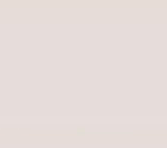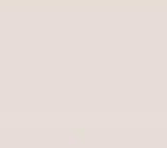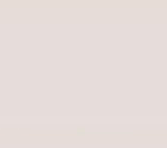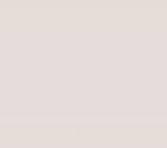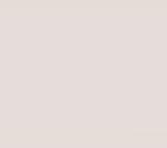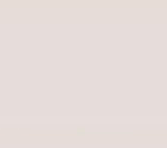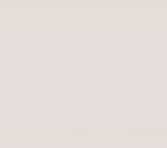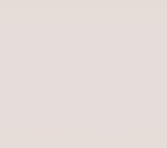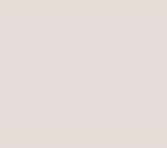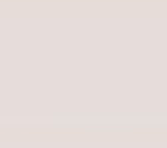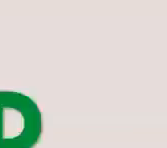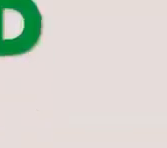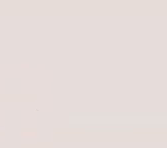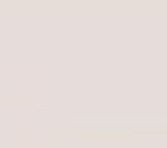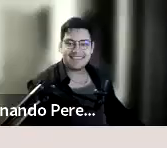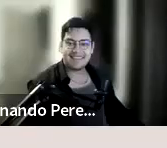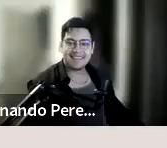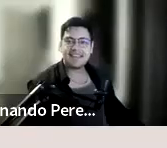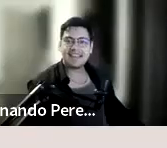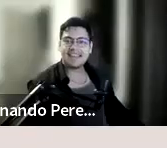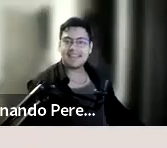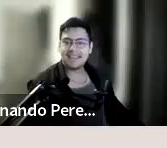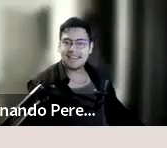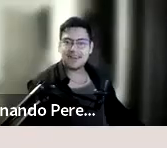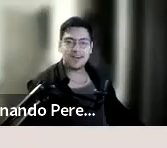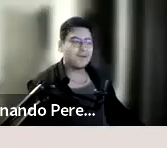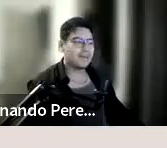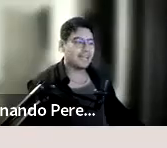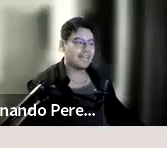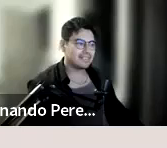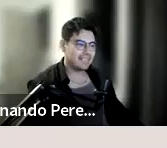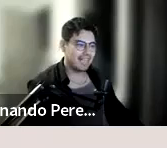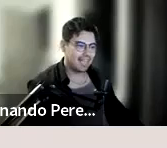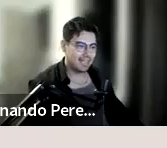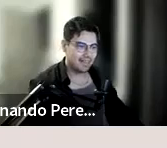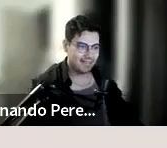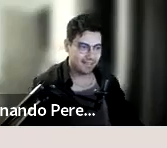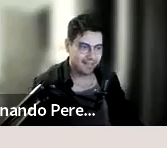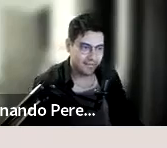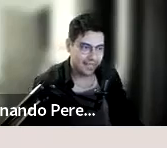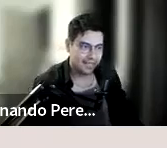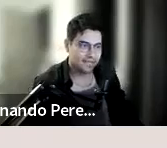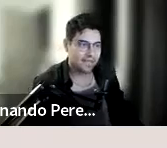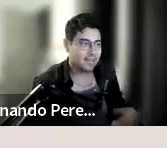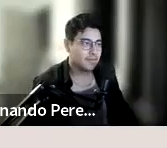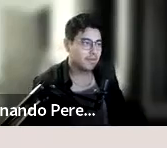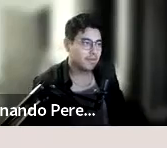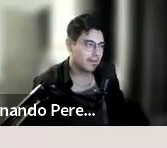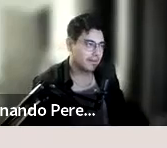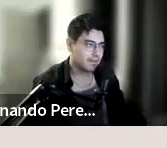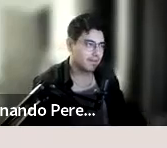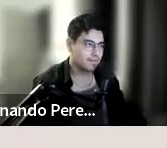Bye. Goodbye. And finally, go, Elsa. We have a new vocabulary.